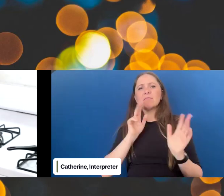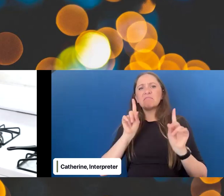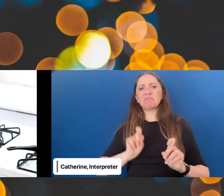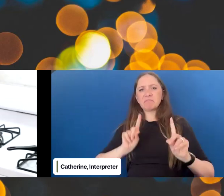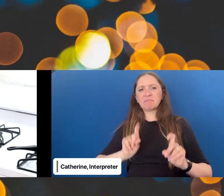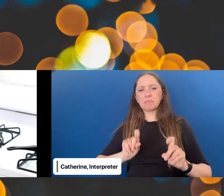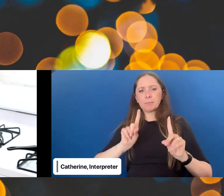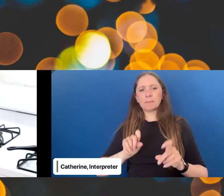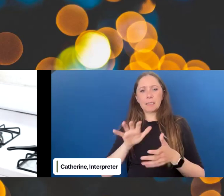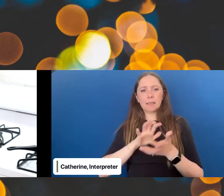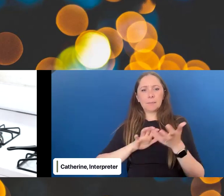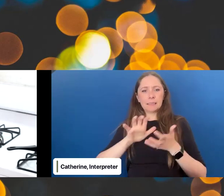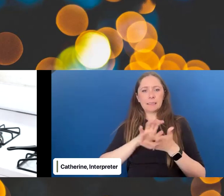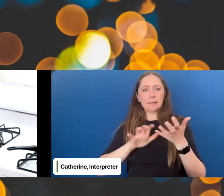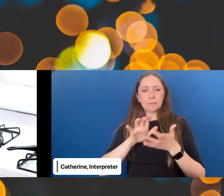Mix that together.